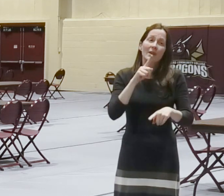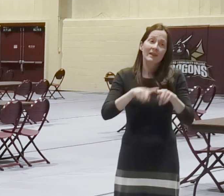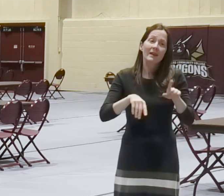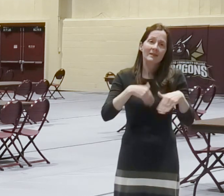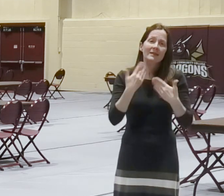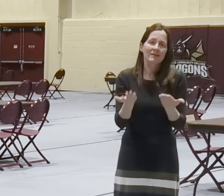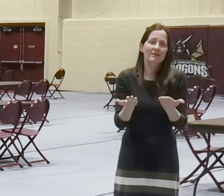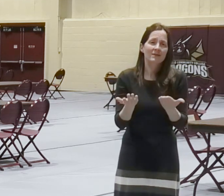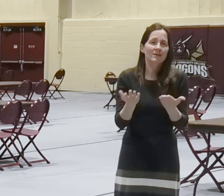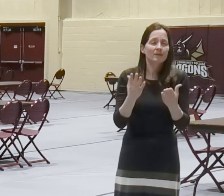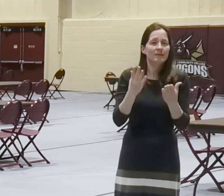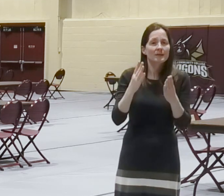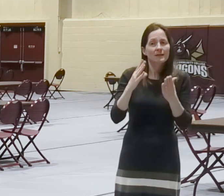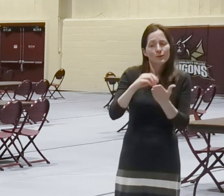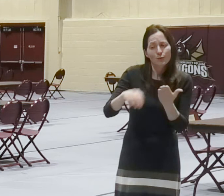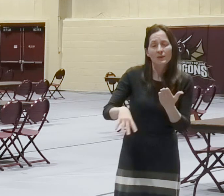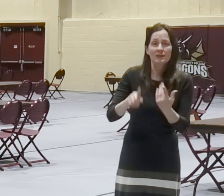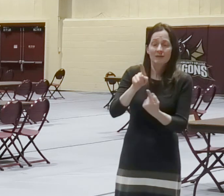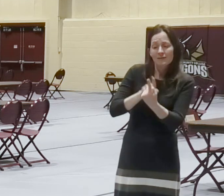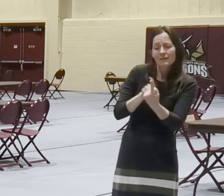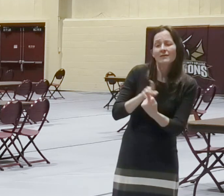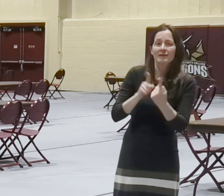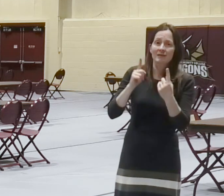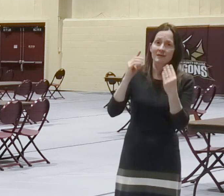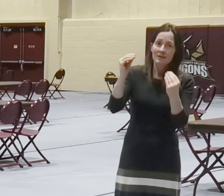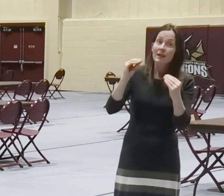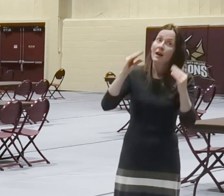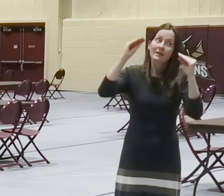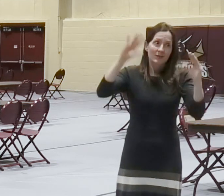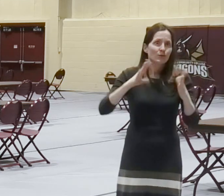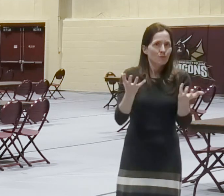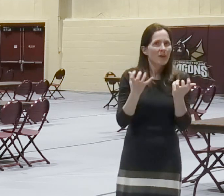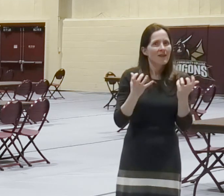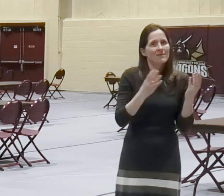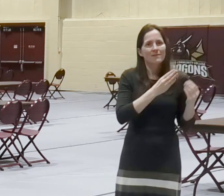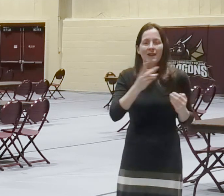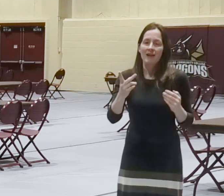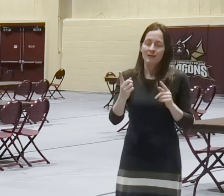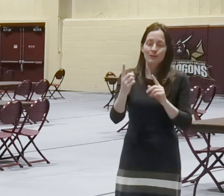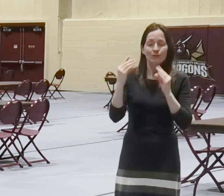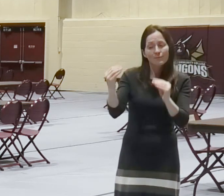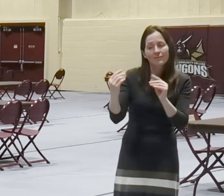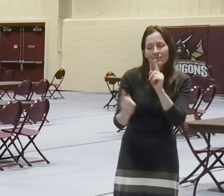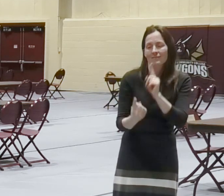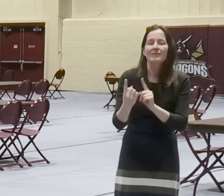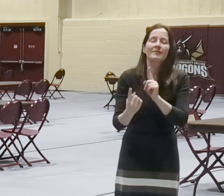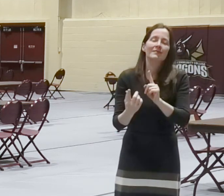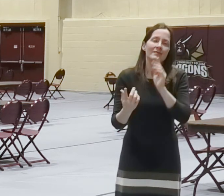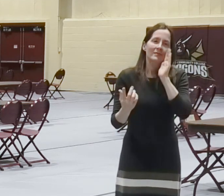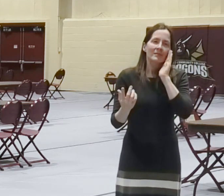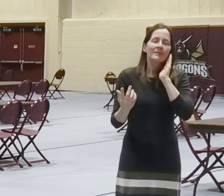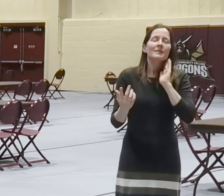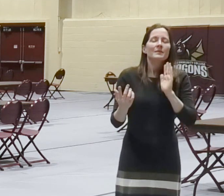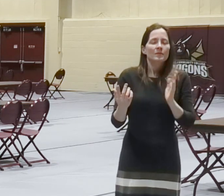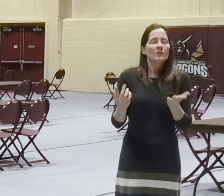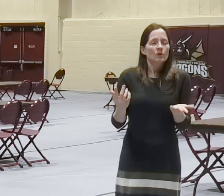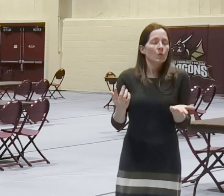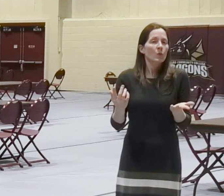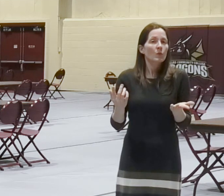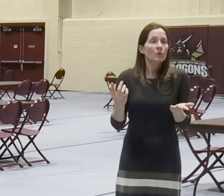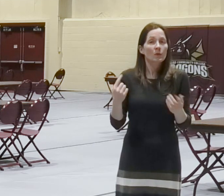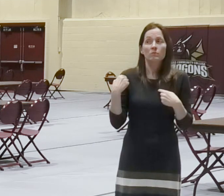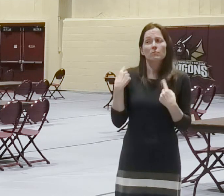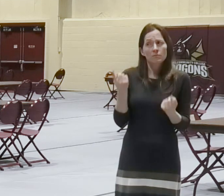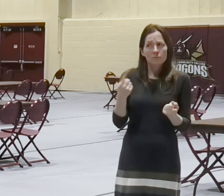and our educators want to provide. Throughout this process, I have worked very closely with Dr. Rossman, and our staffs have